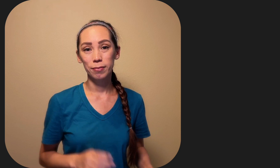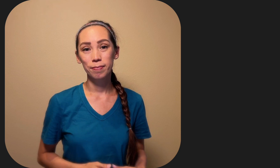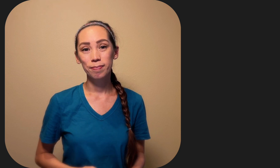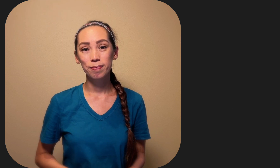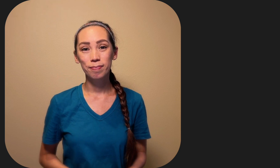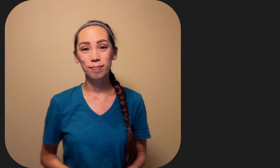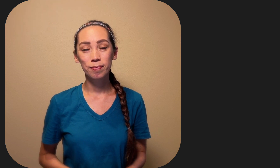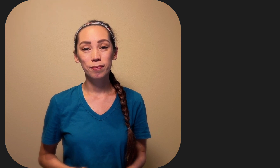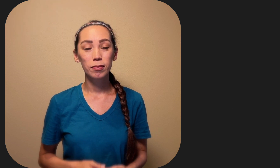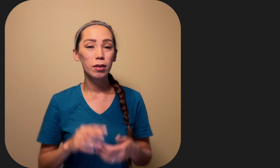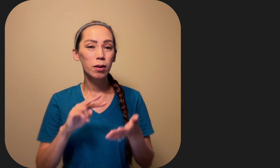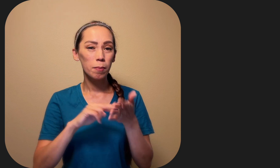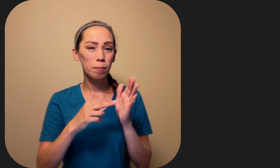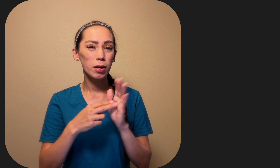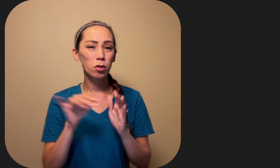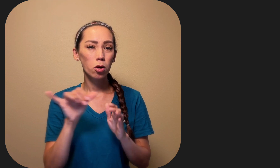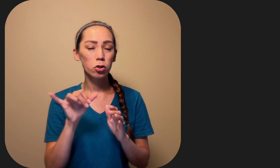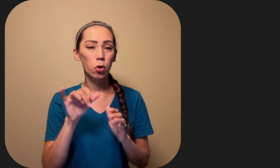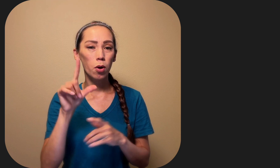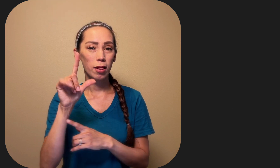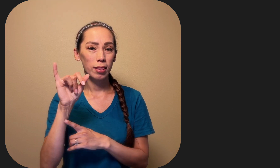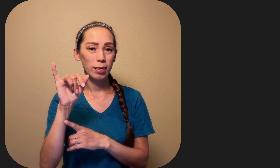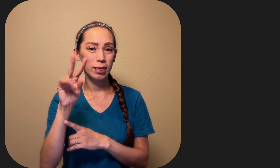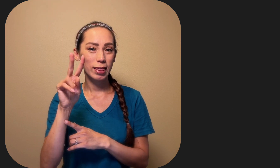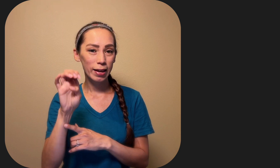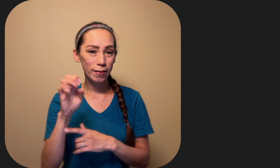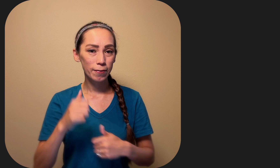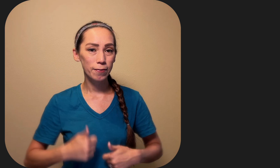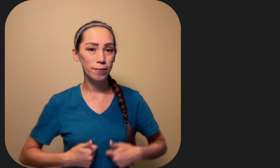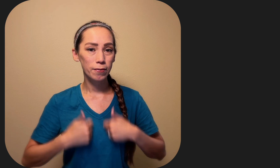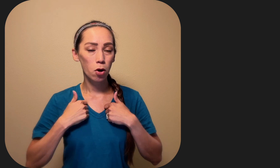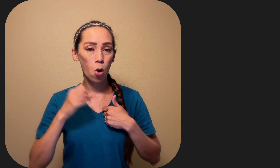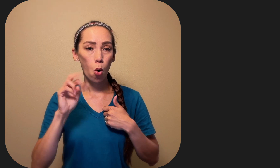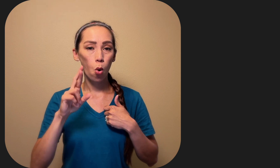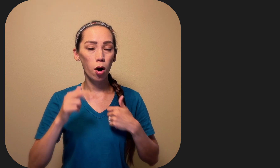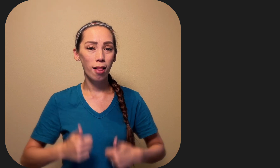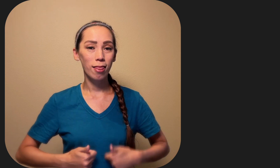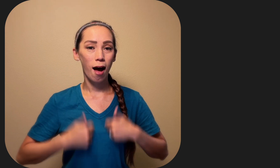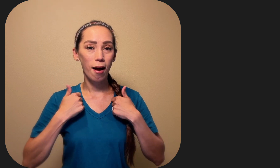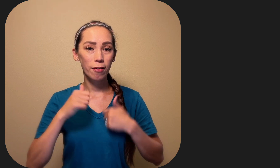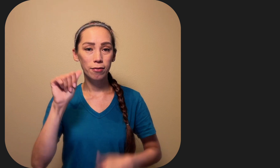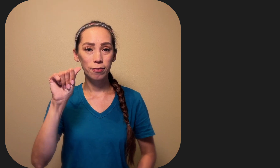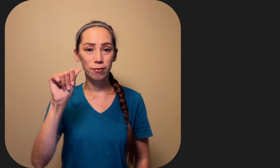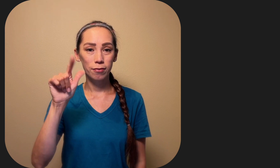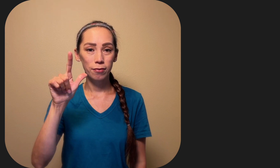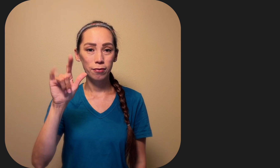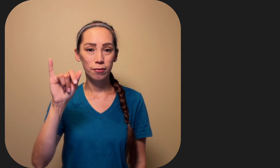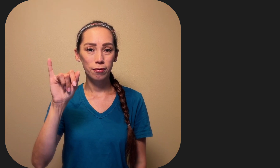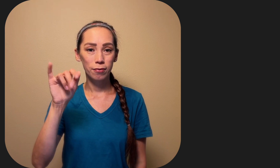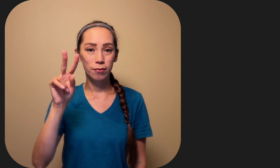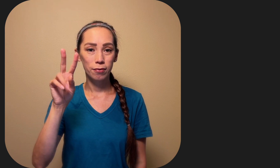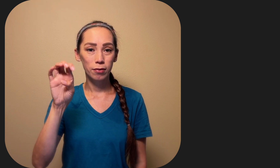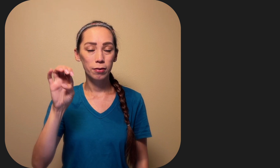this. It also means live or alive.